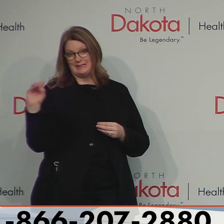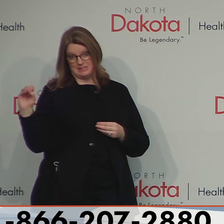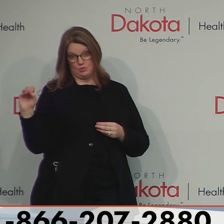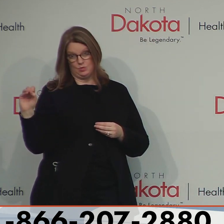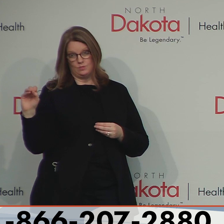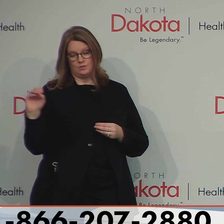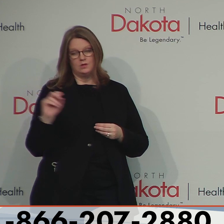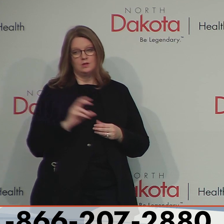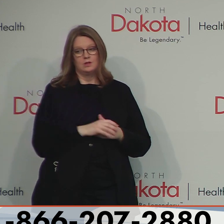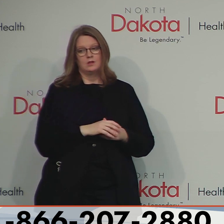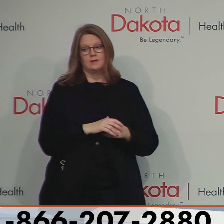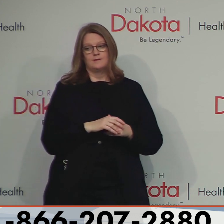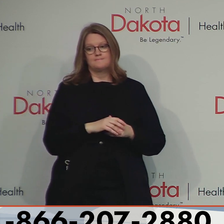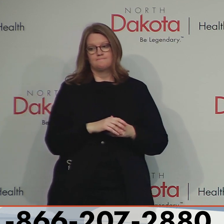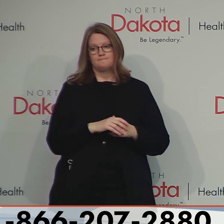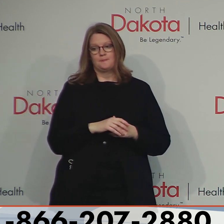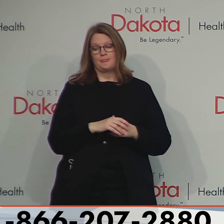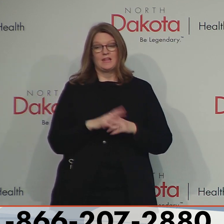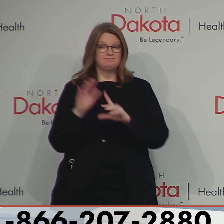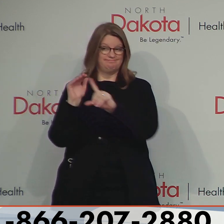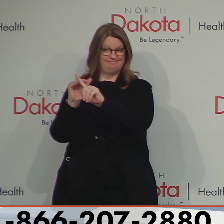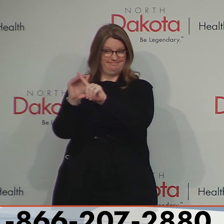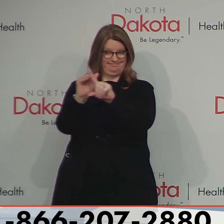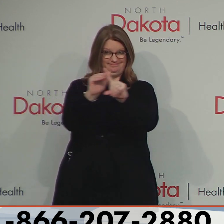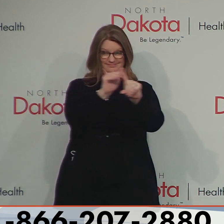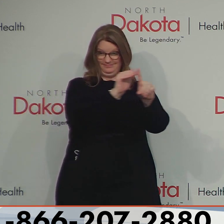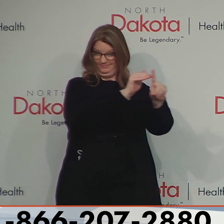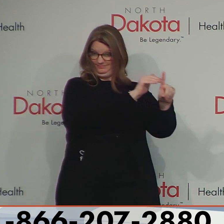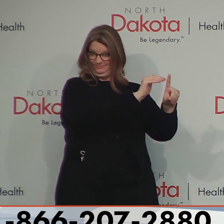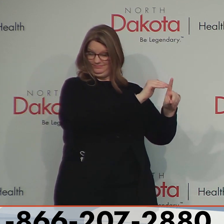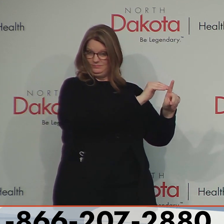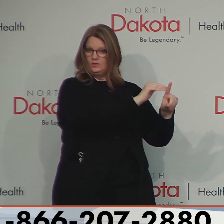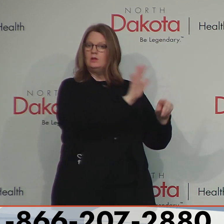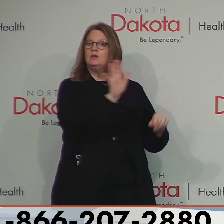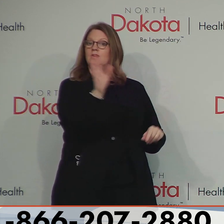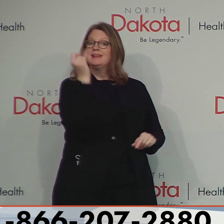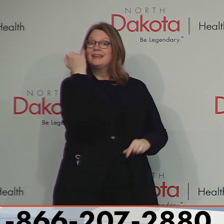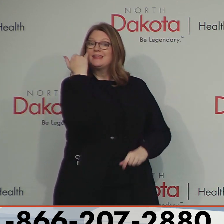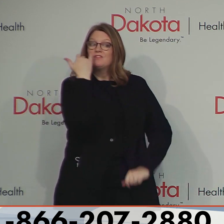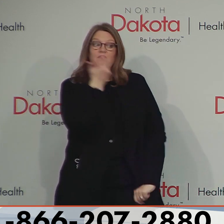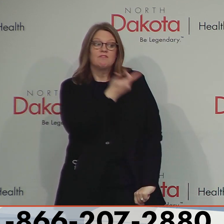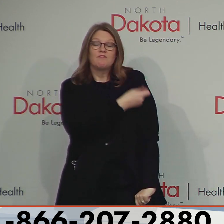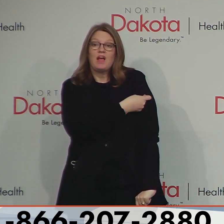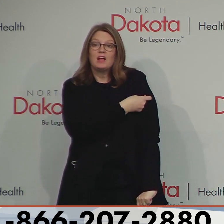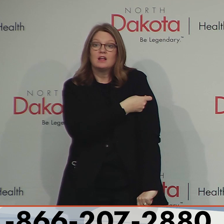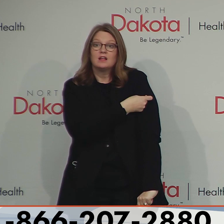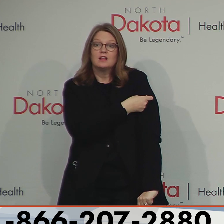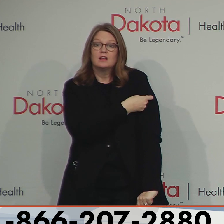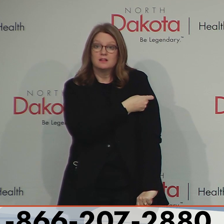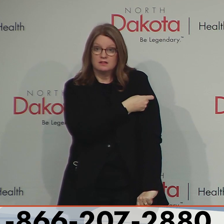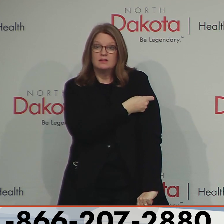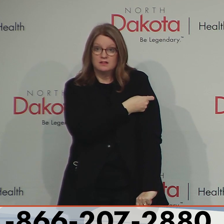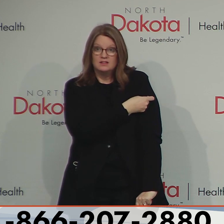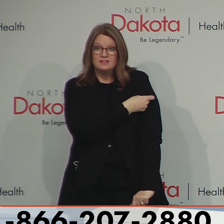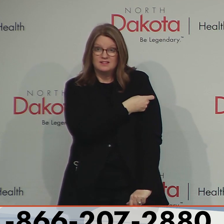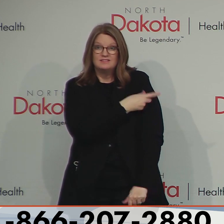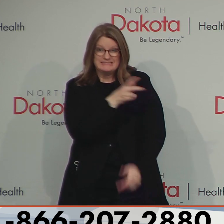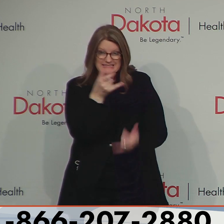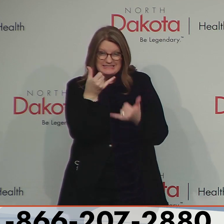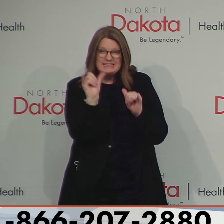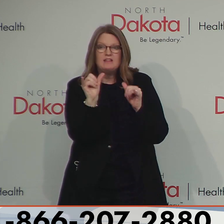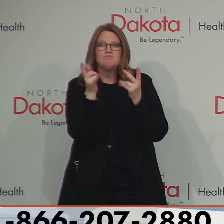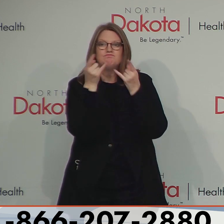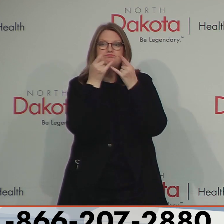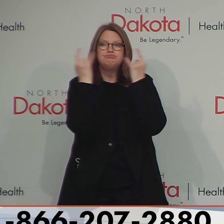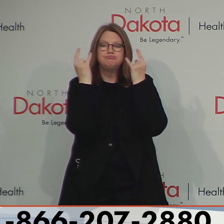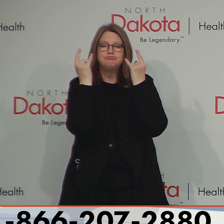866-207-2880. I do want to remind everyone, if you are vaccinated, that you need to continue, or we still recommend that you wear a